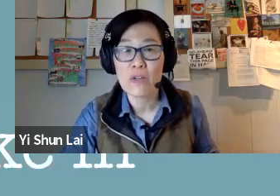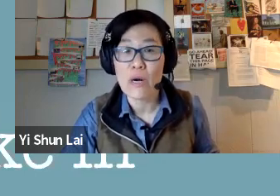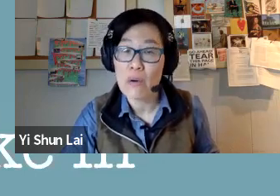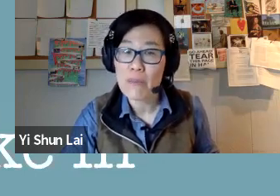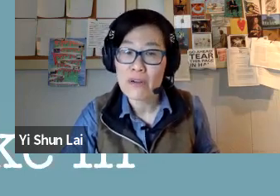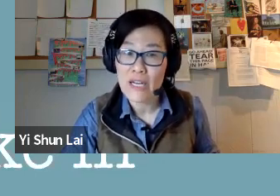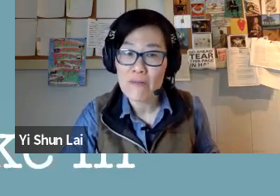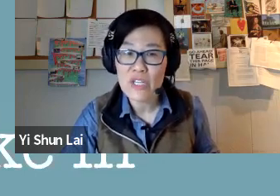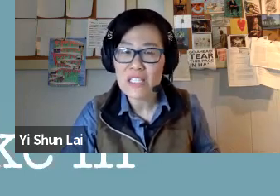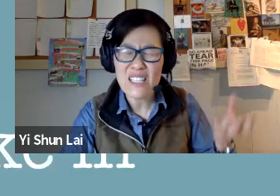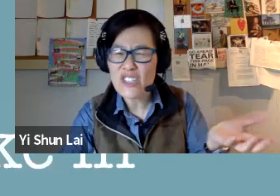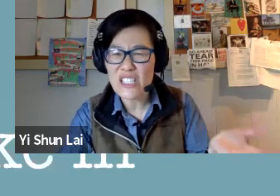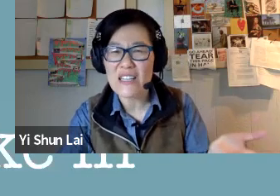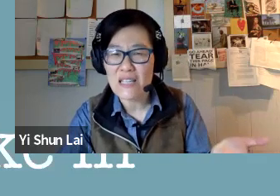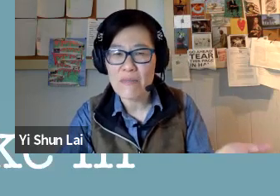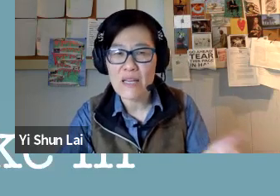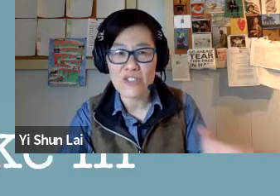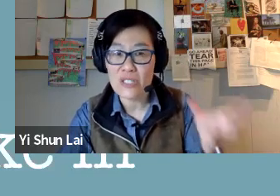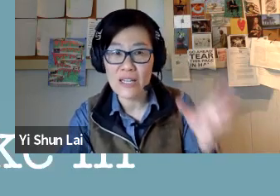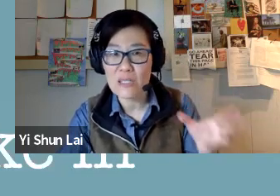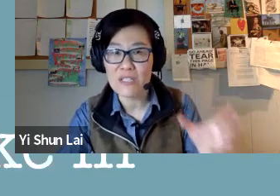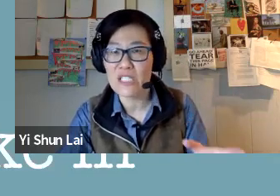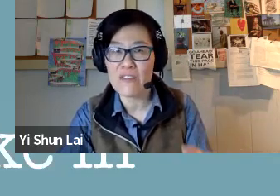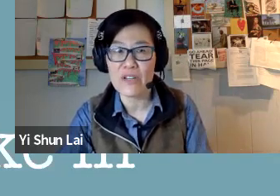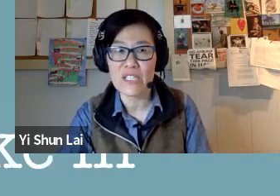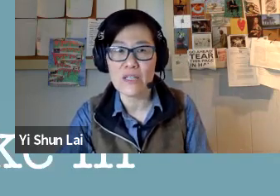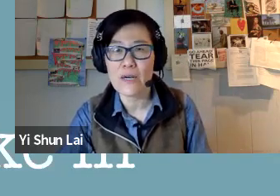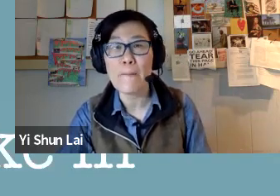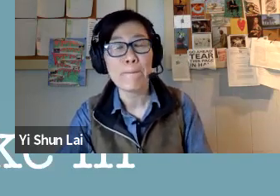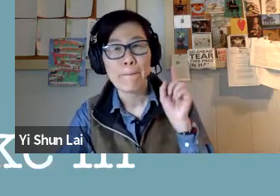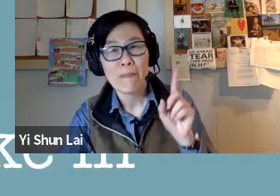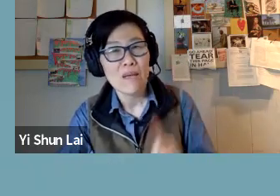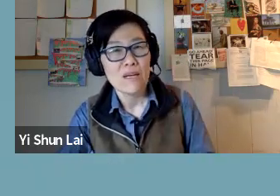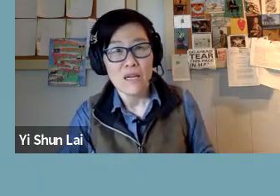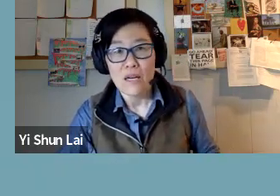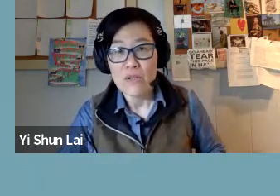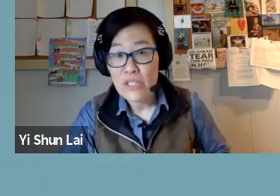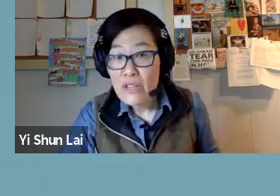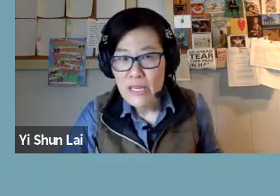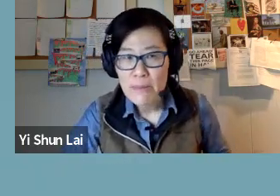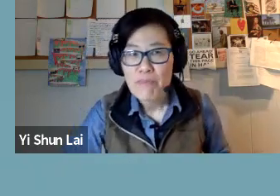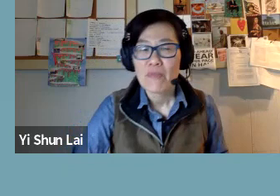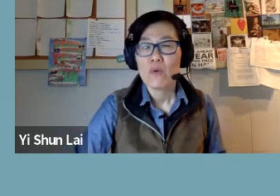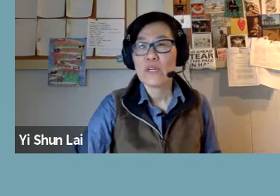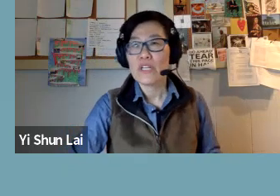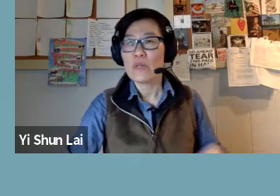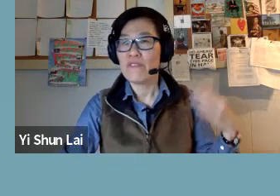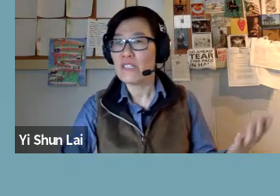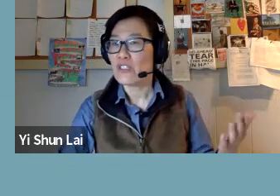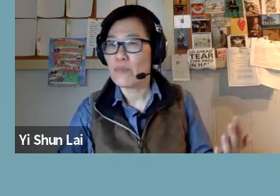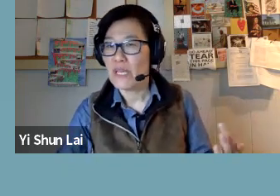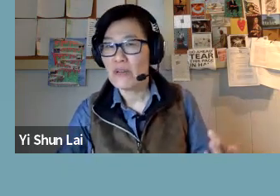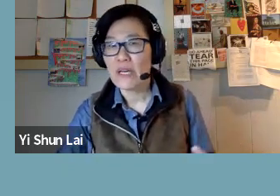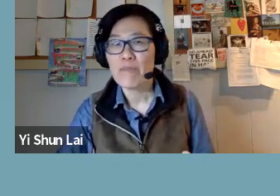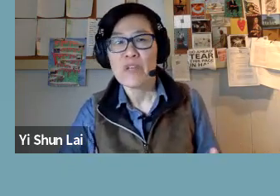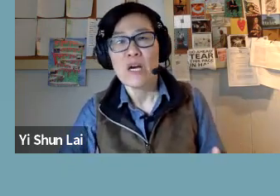and grow up, okay? So it's essentially saying the same thing, it's just highly specific to that fairy tale, all right? There's another tip. We're going to go with the fairy